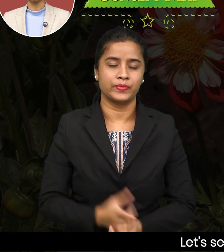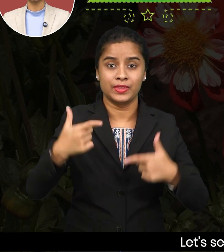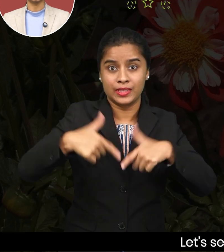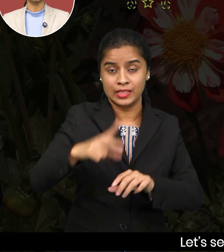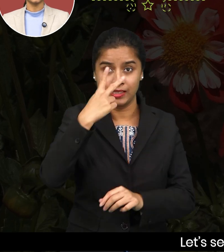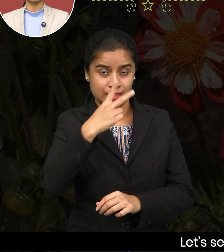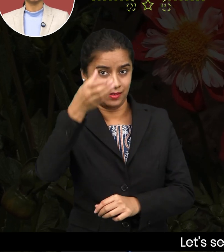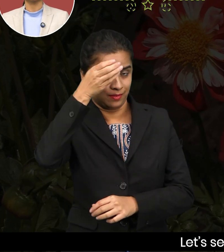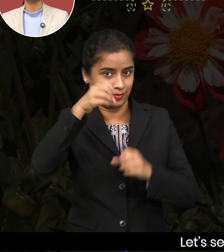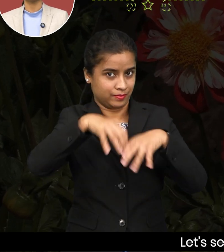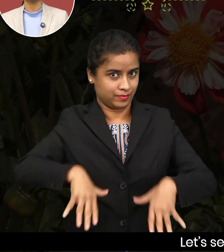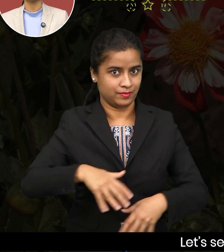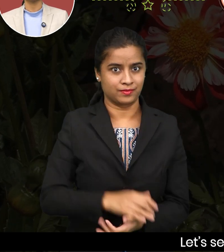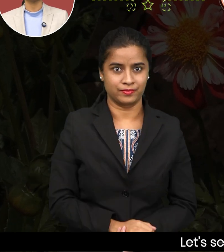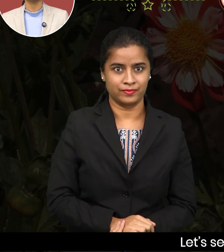Let's see the concept map.